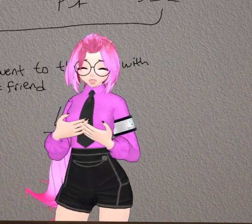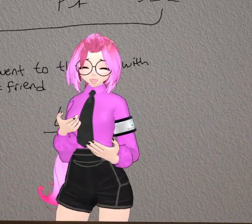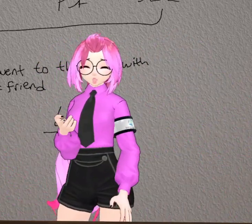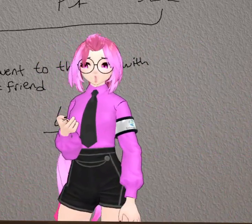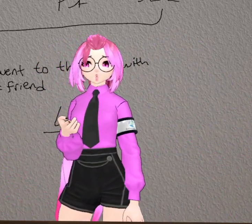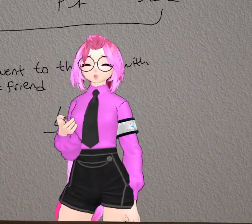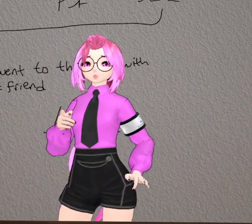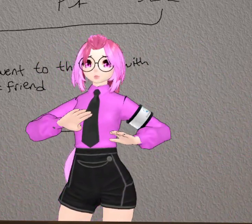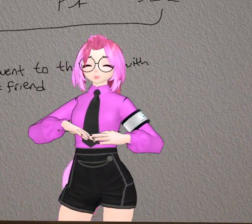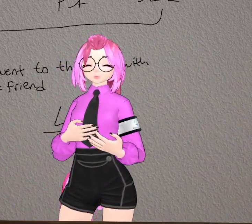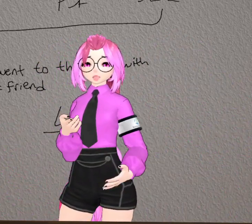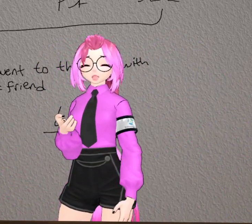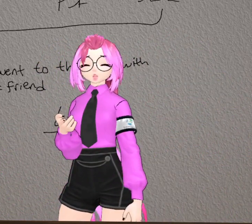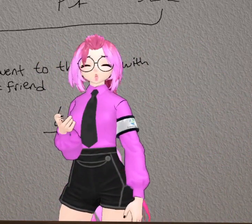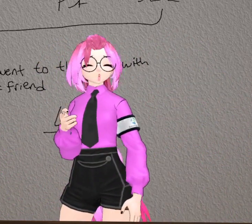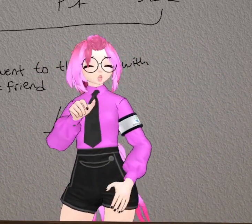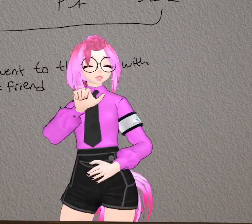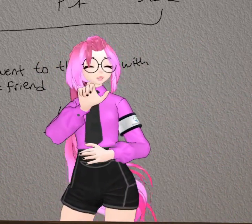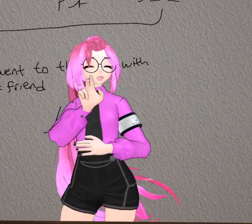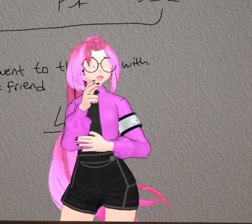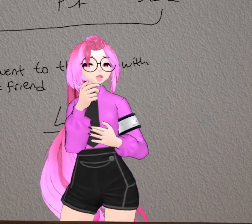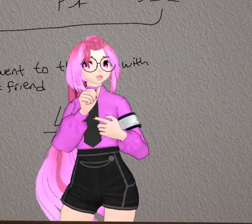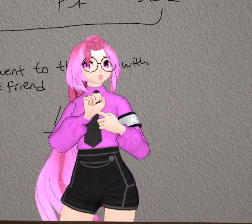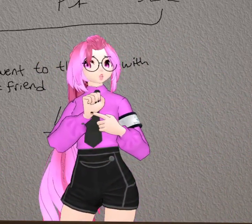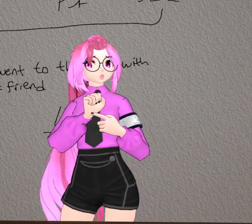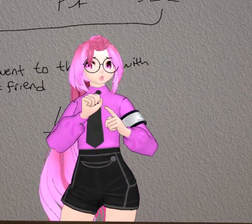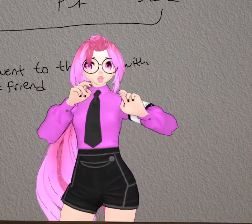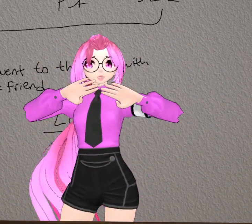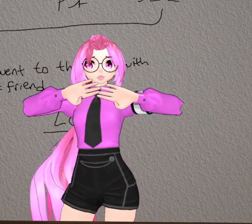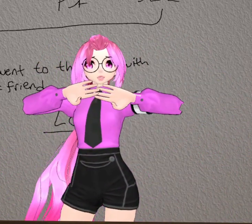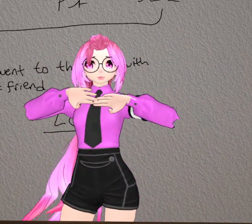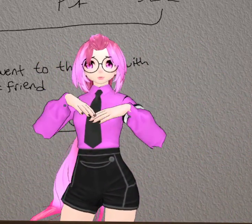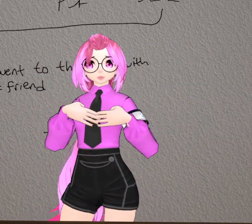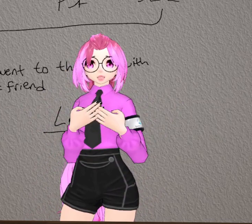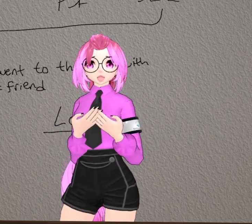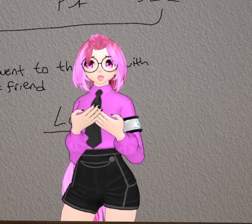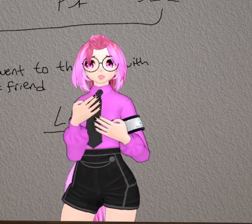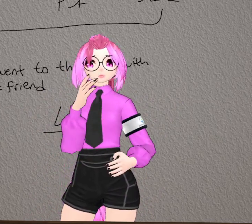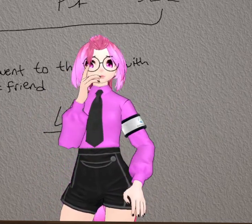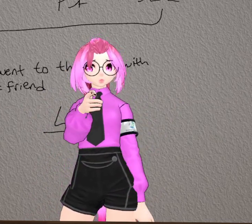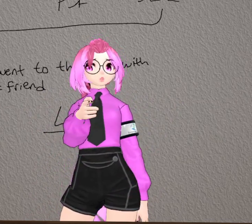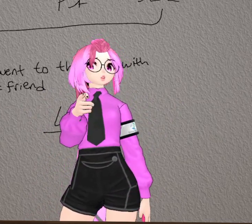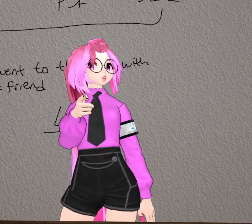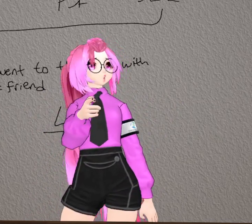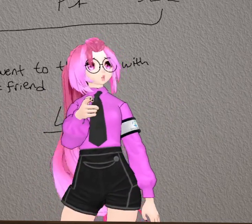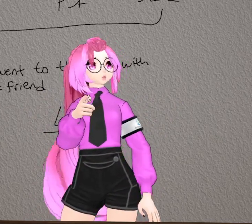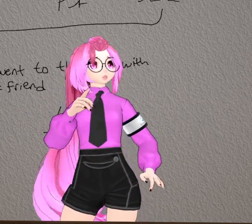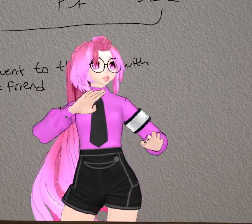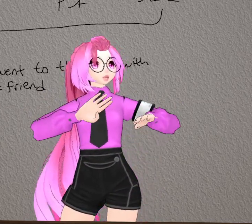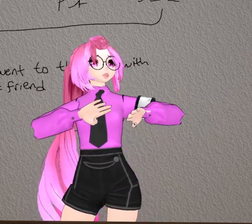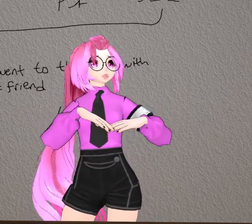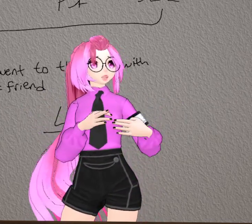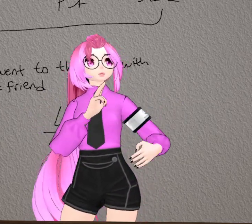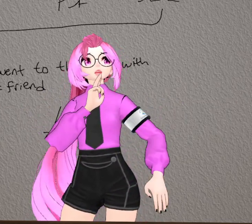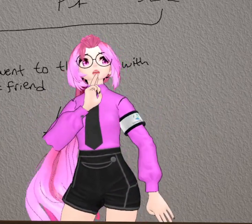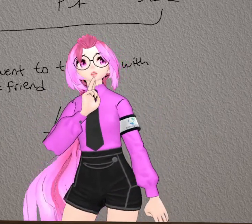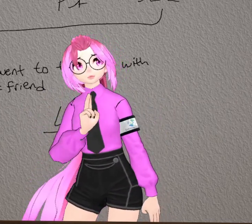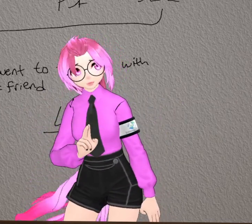are you? How are you? I don't say are, I just say how you, right? I'm not saying how